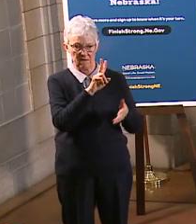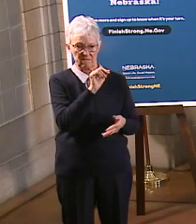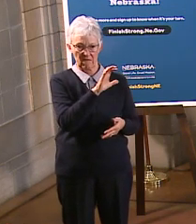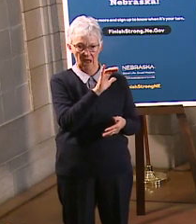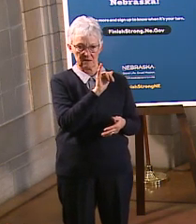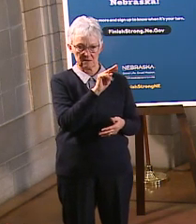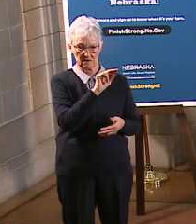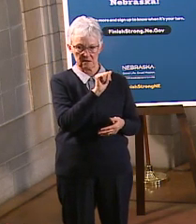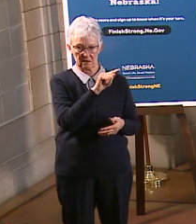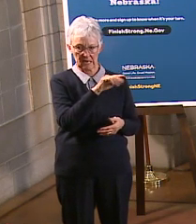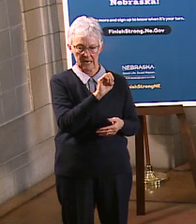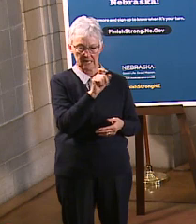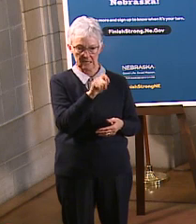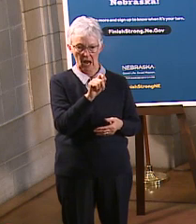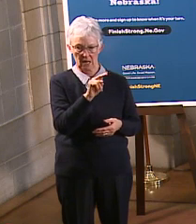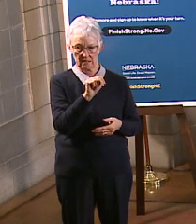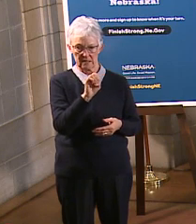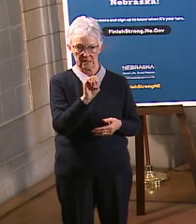vaccinate.ne.gov. That number is